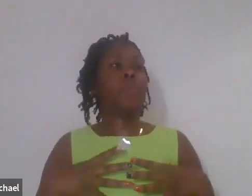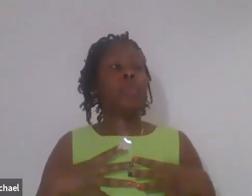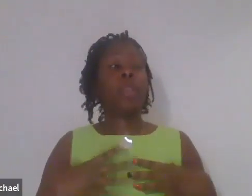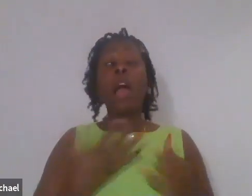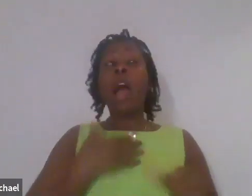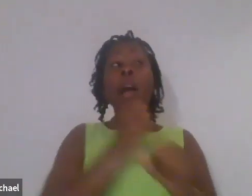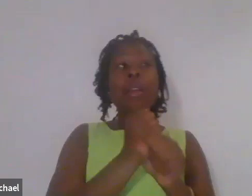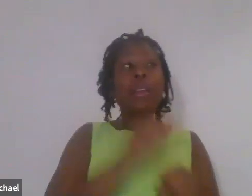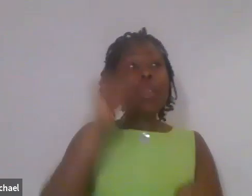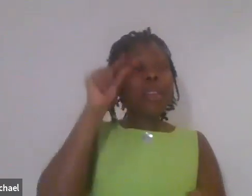people.